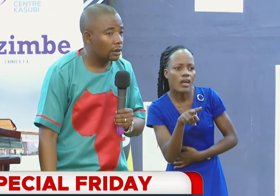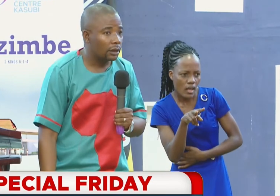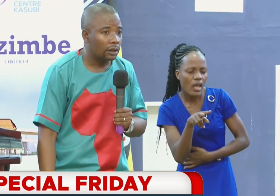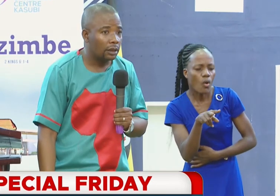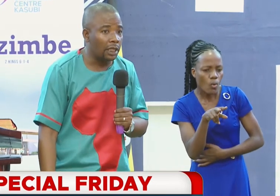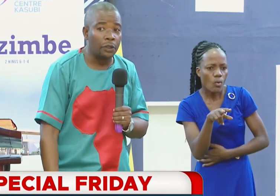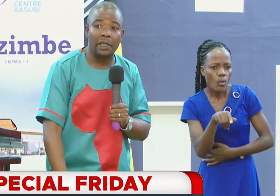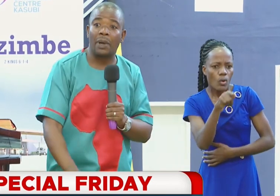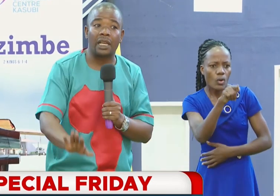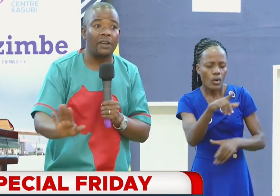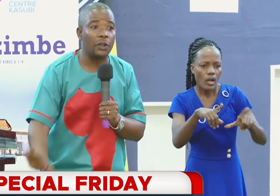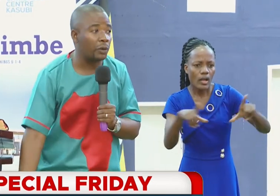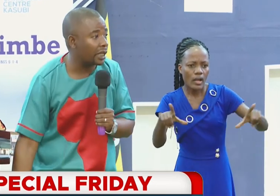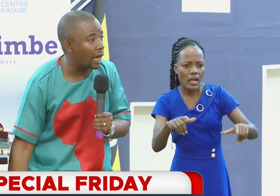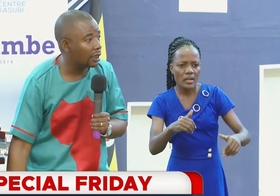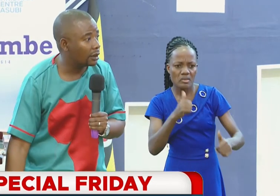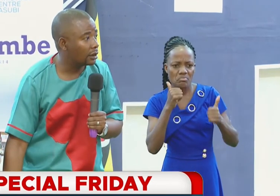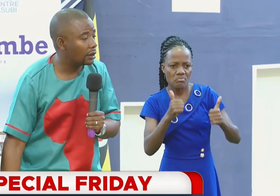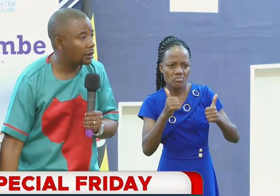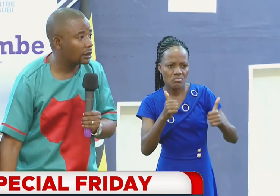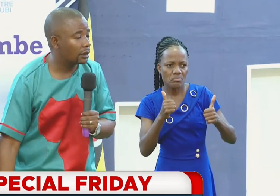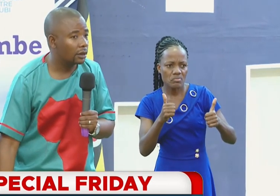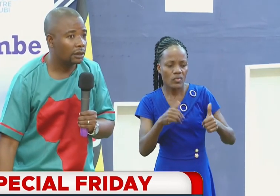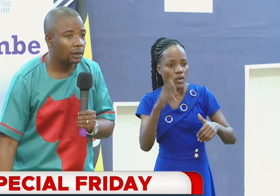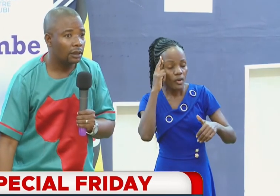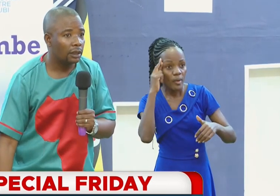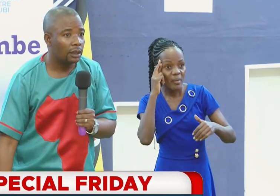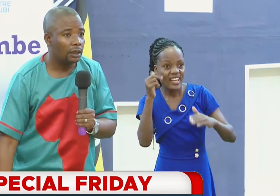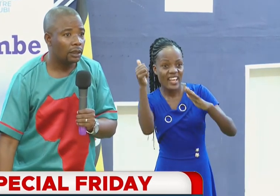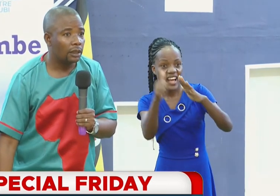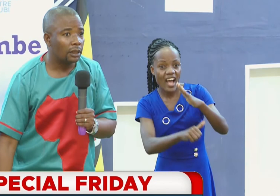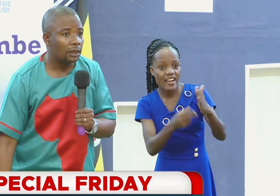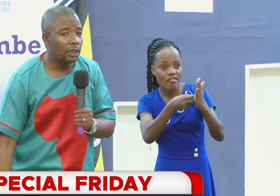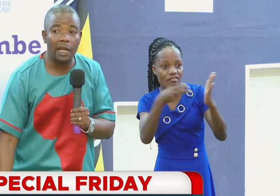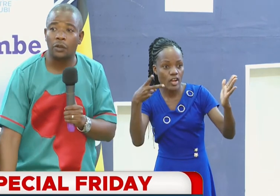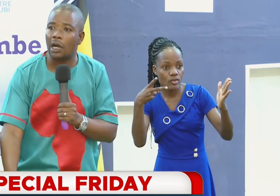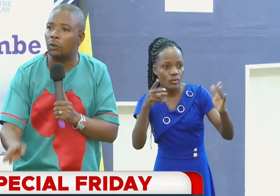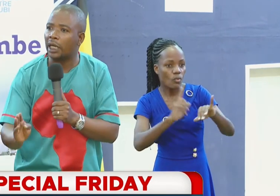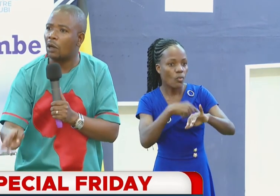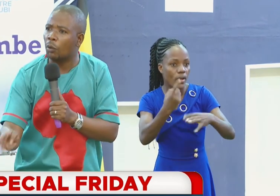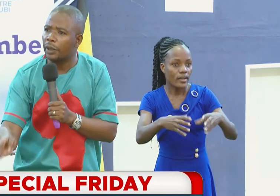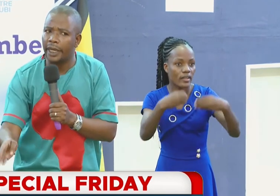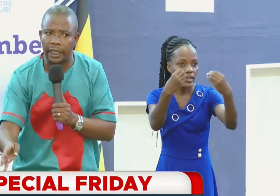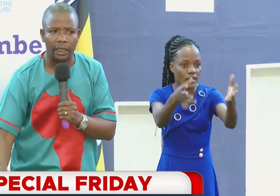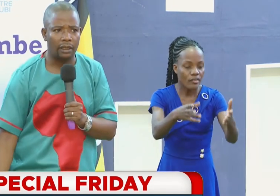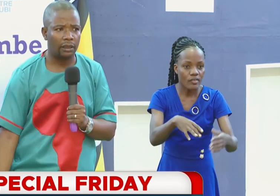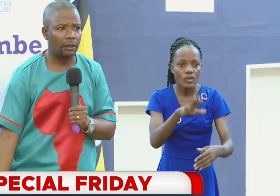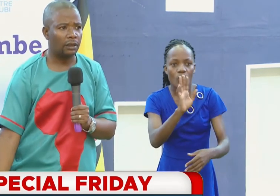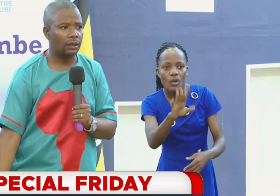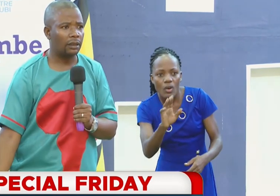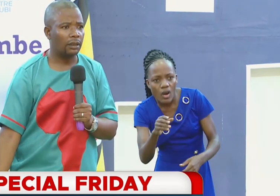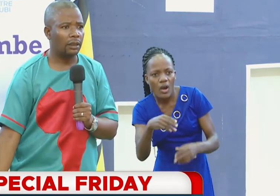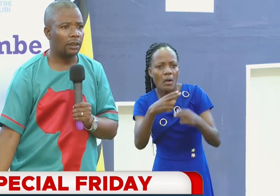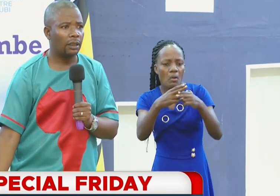is fertile. Remember, they undervalued it when they were giving you the loan. He puts